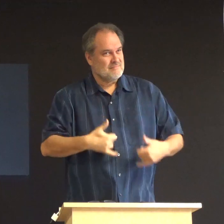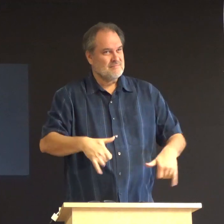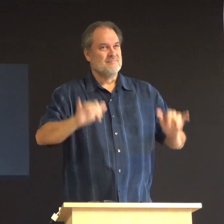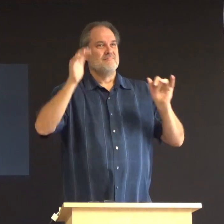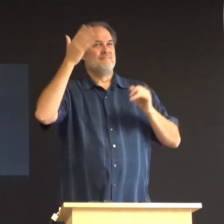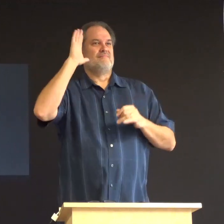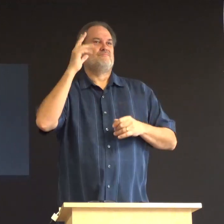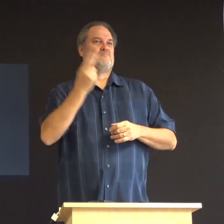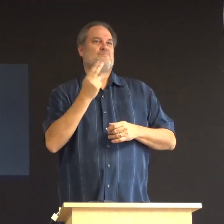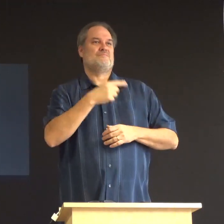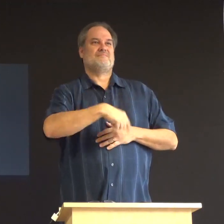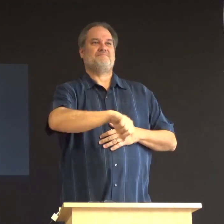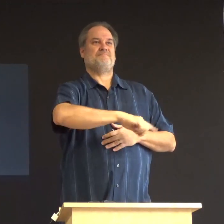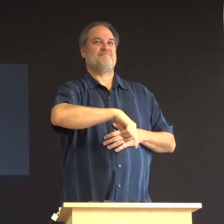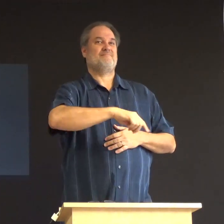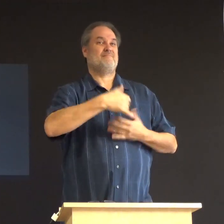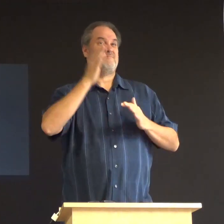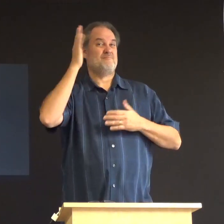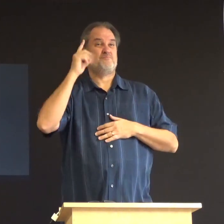sinners. God still used them.